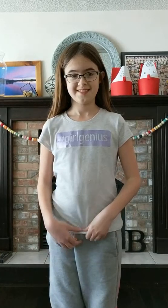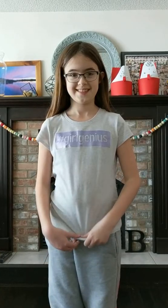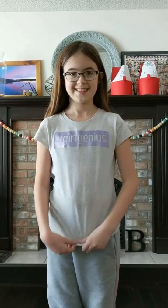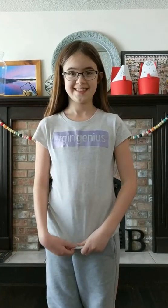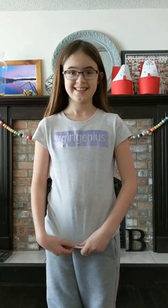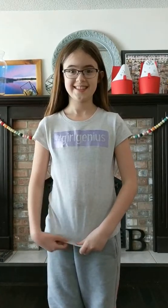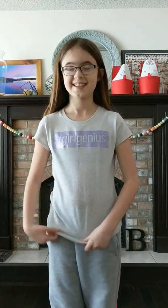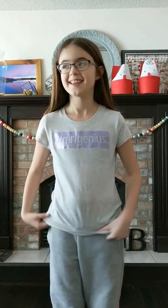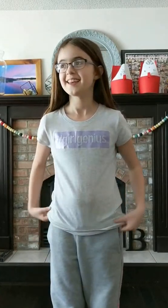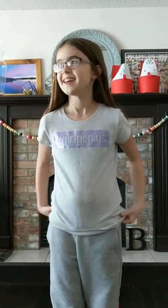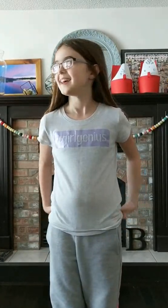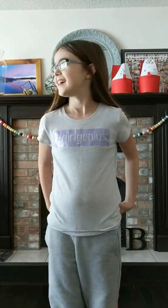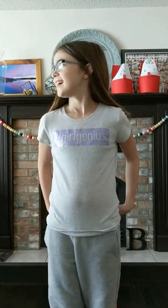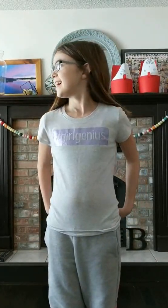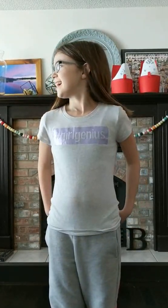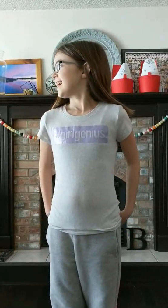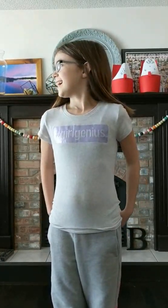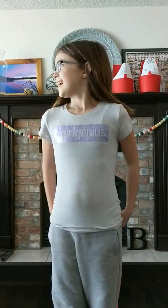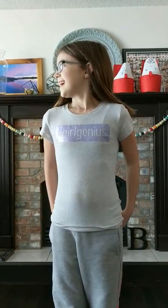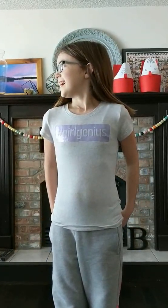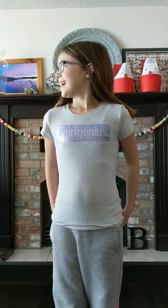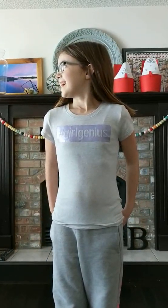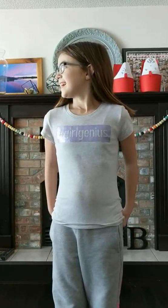Do you have any sisters?